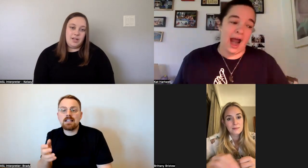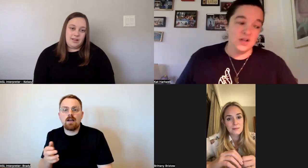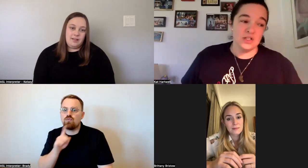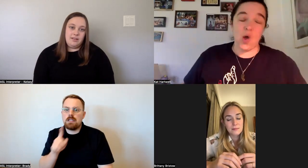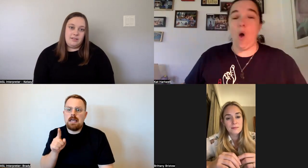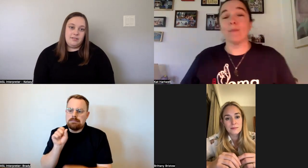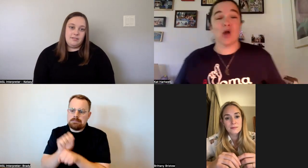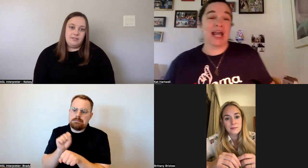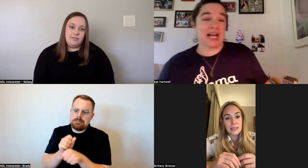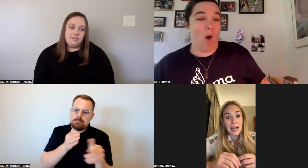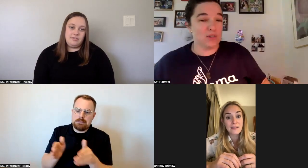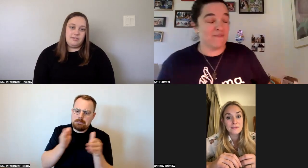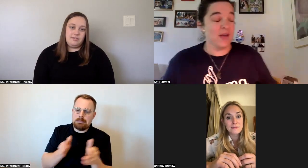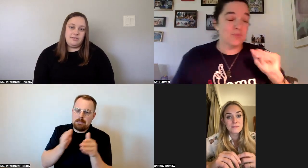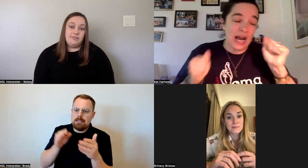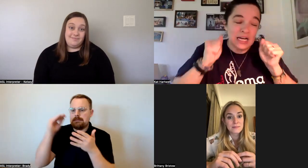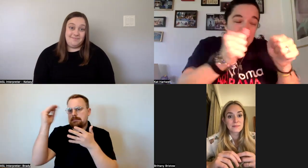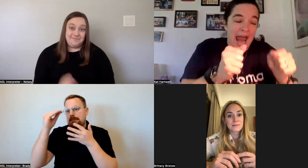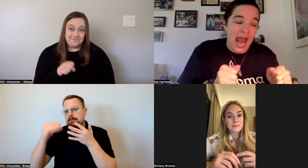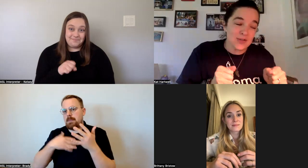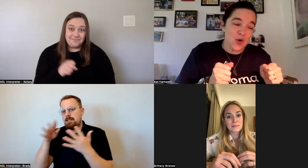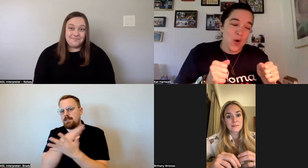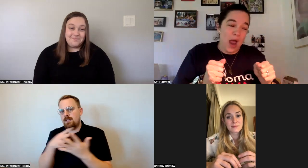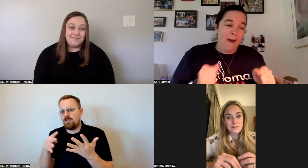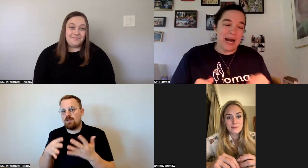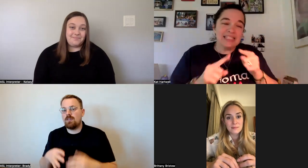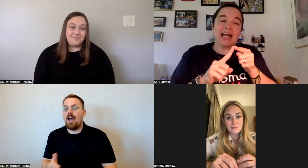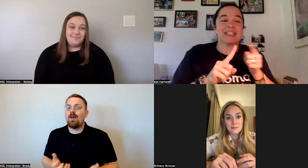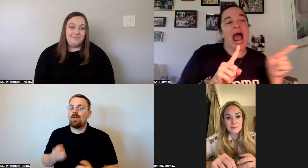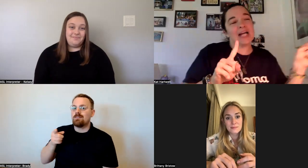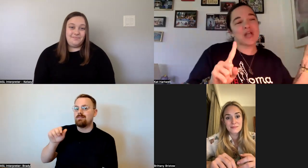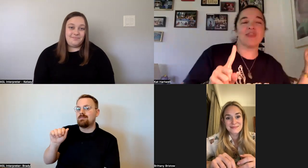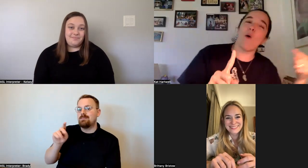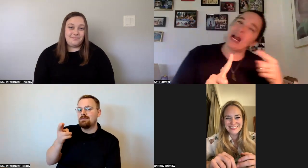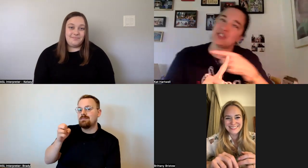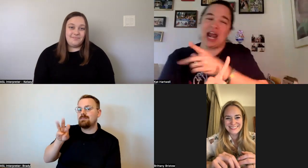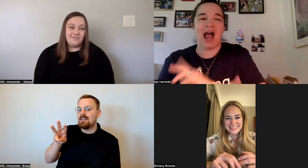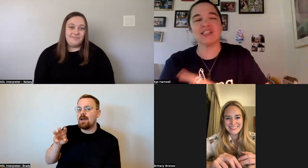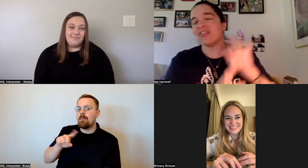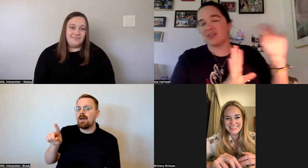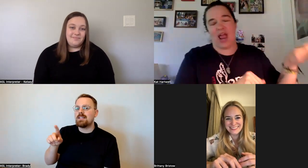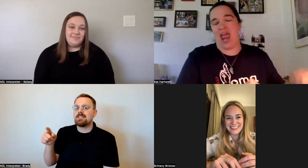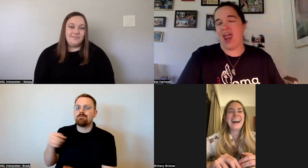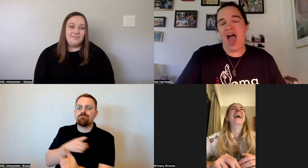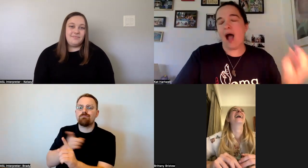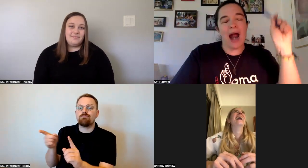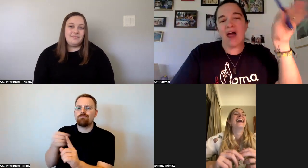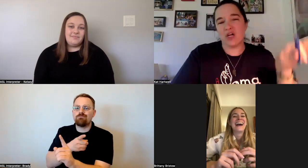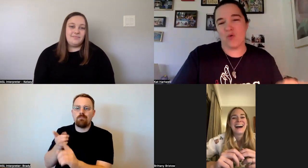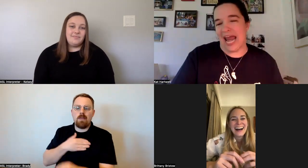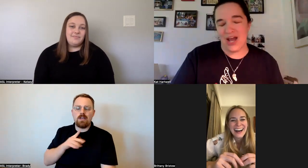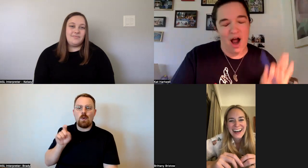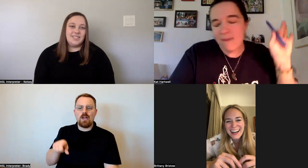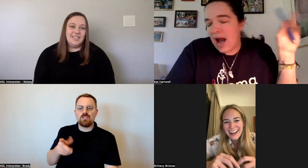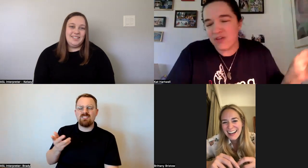of that. So I'm trying to get Andrew, but he's like dodging the question. That's okay. I